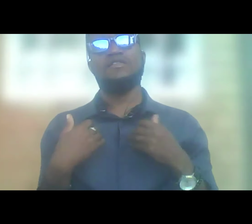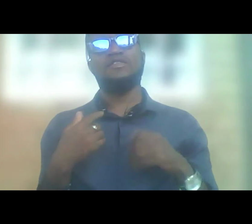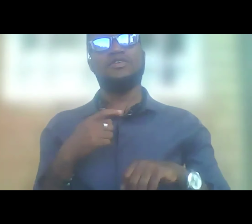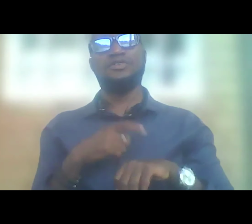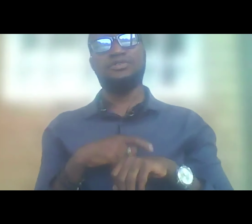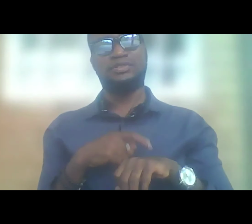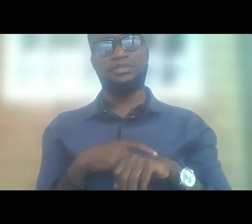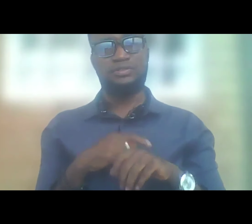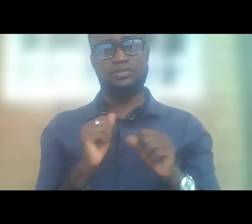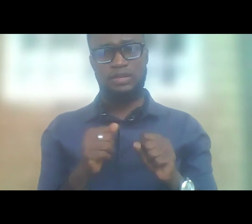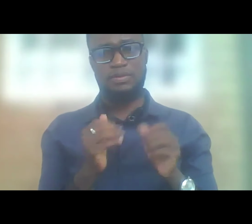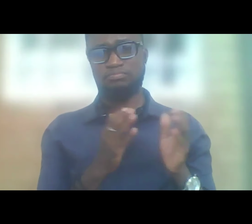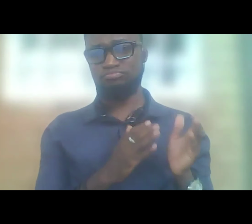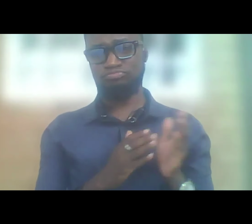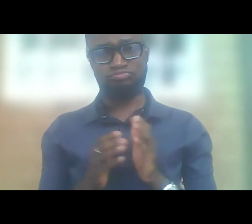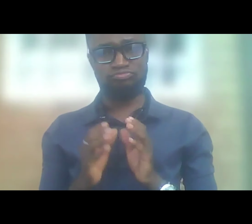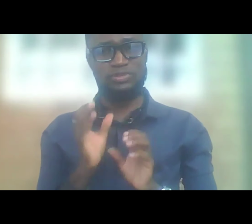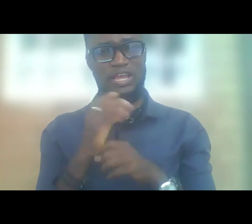has any issues.